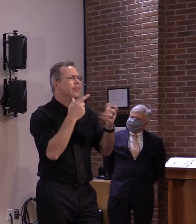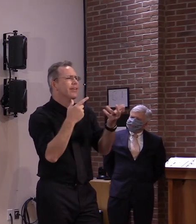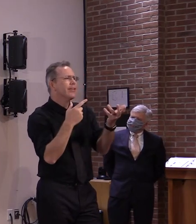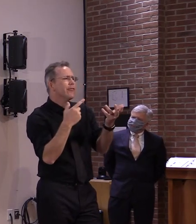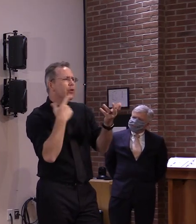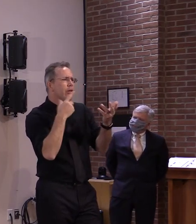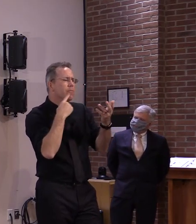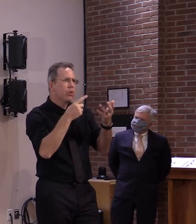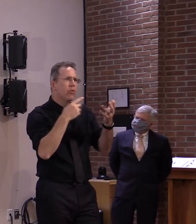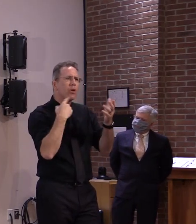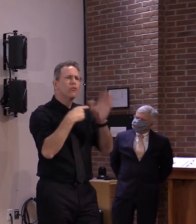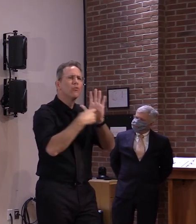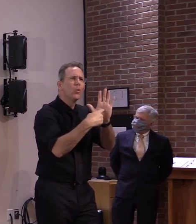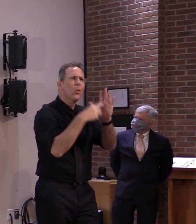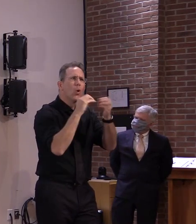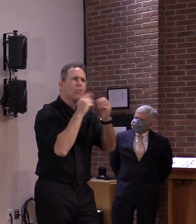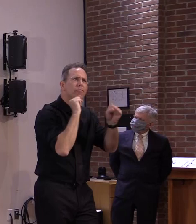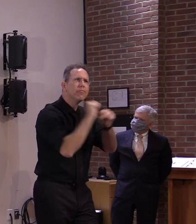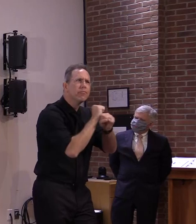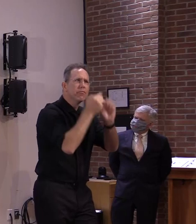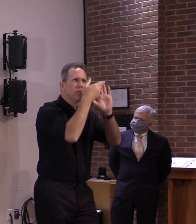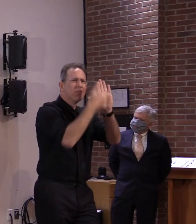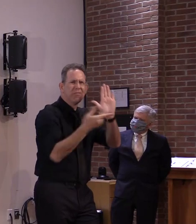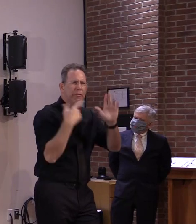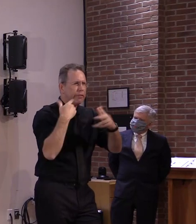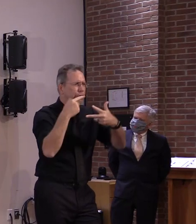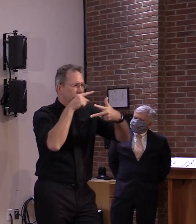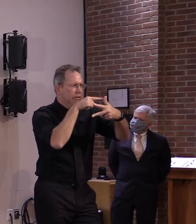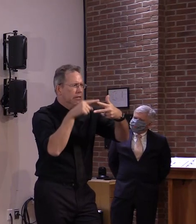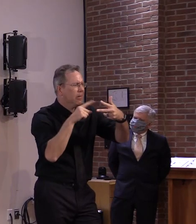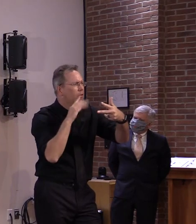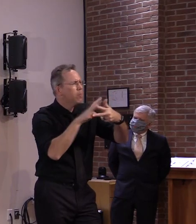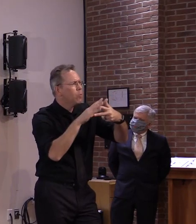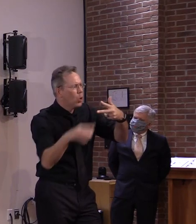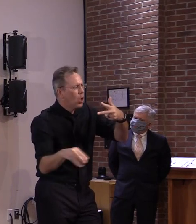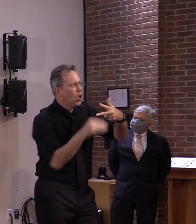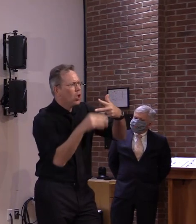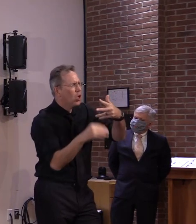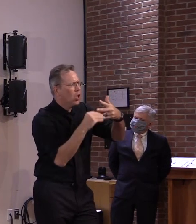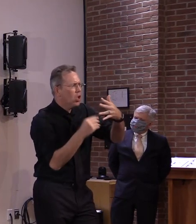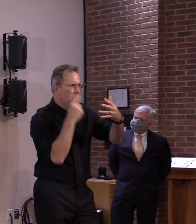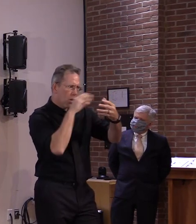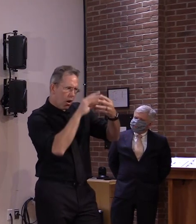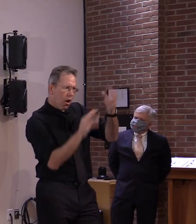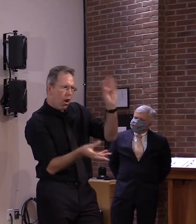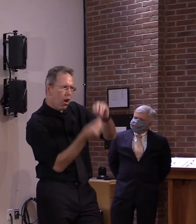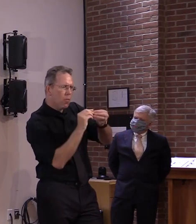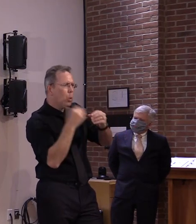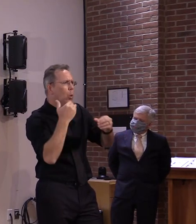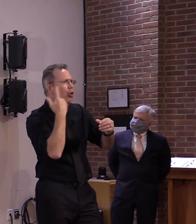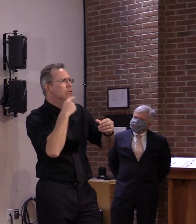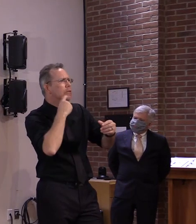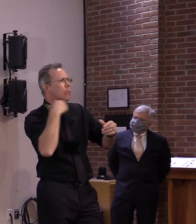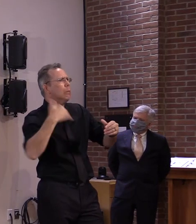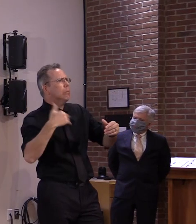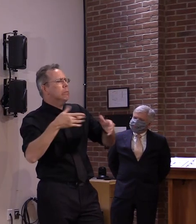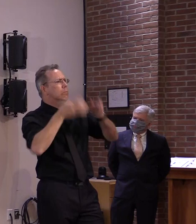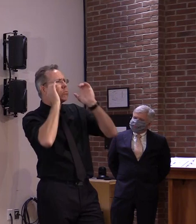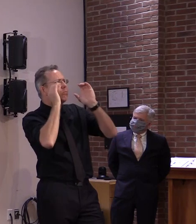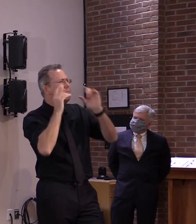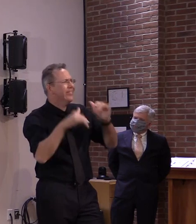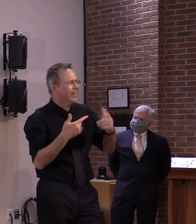I don't know what the question is. Yeah, you know, I'm having a little trouble understanding what the question is. We do list